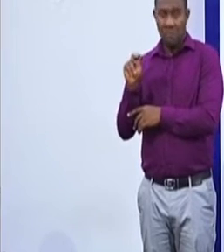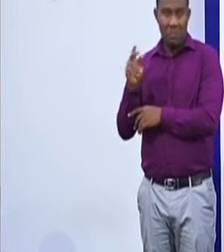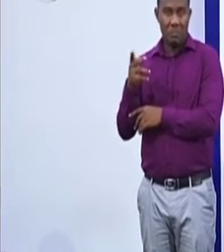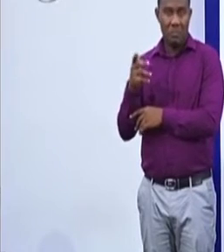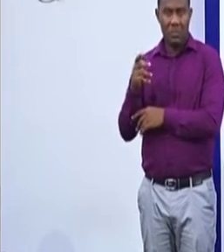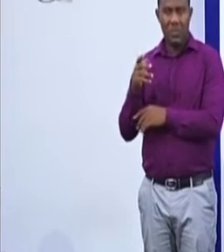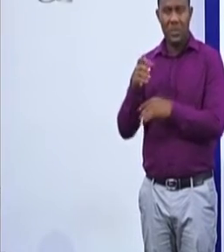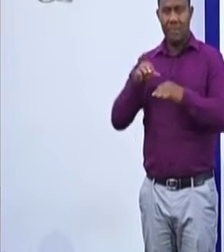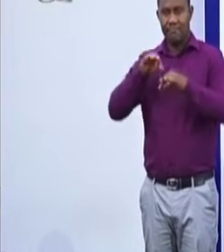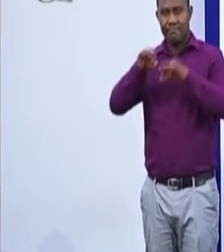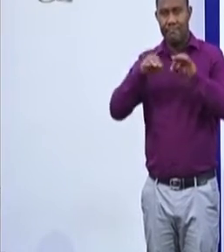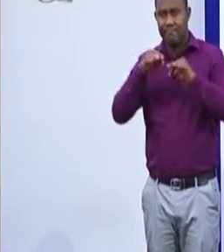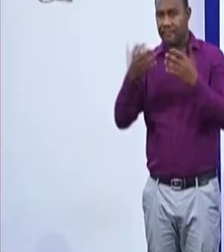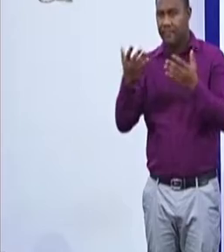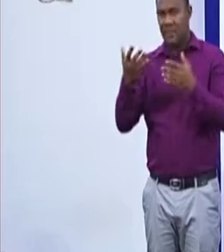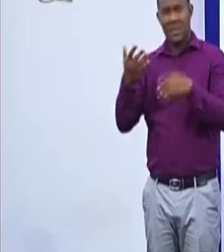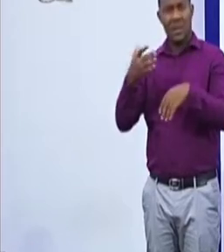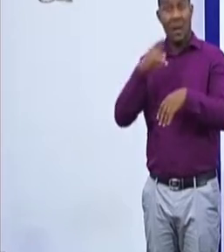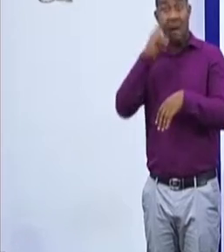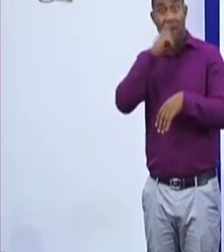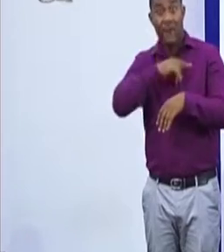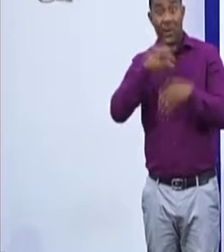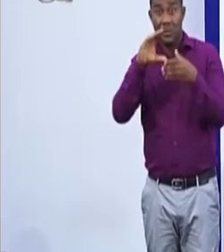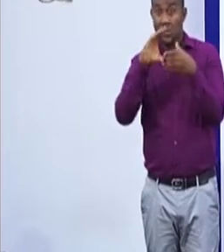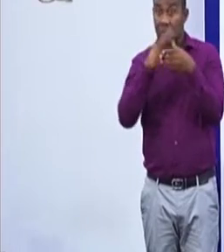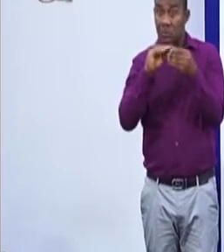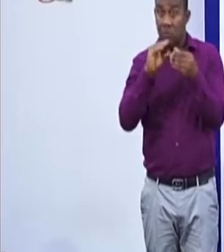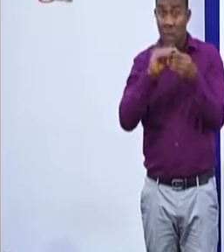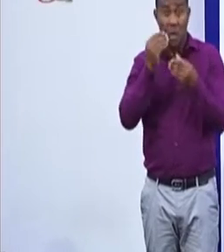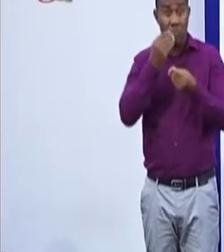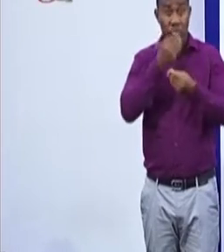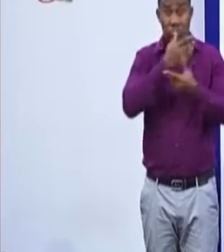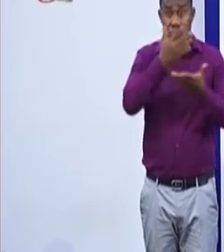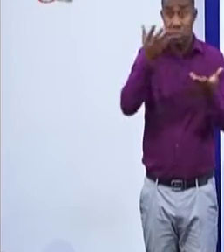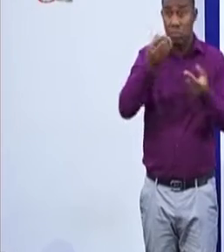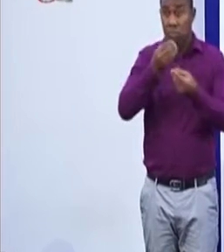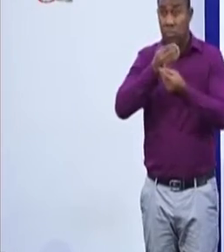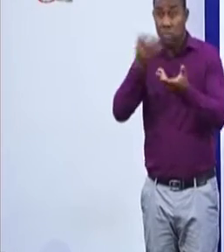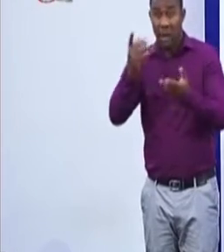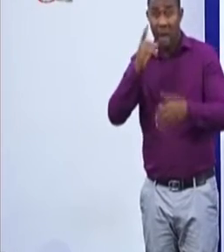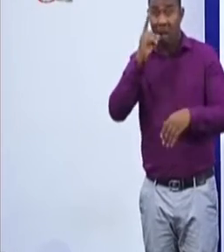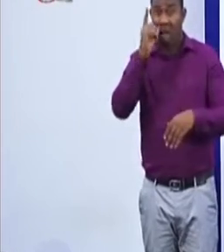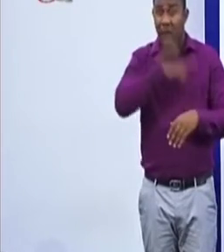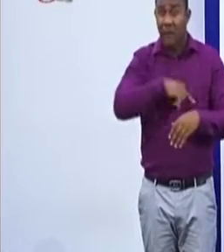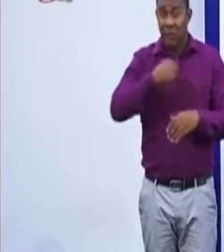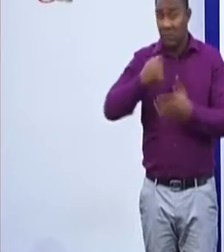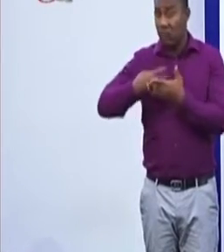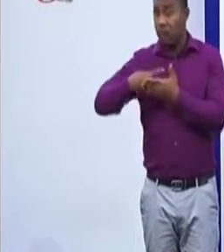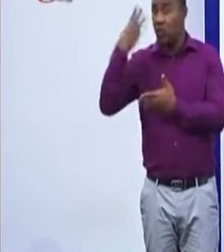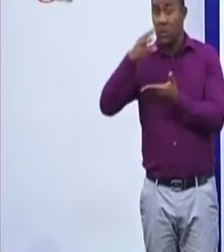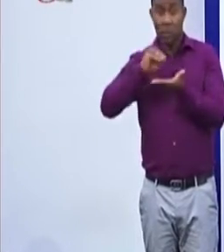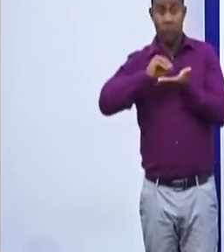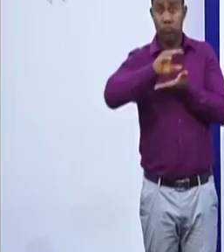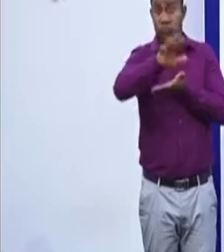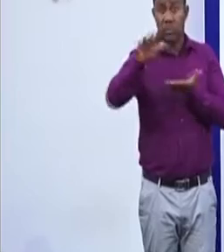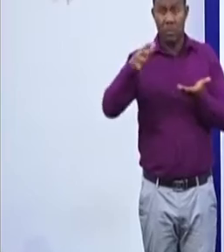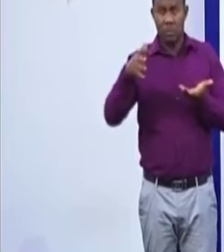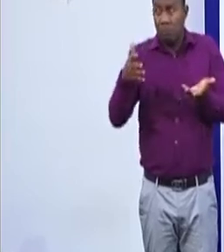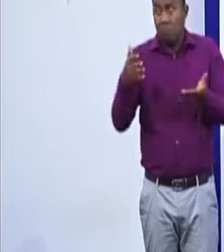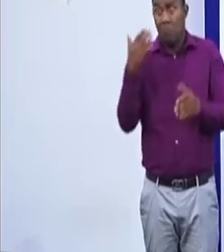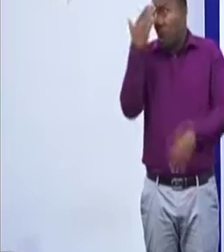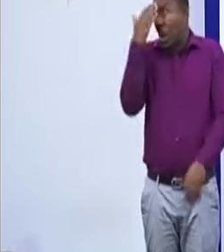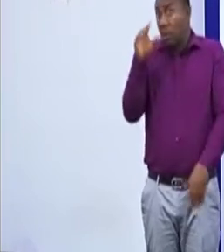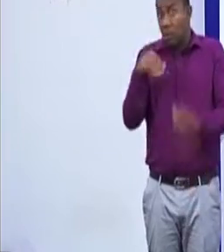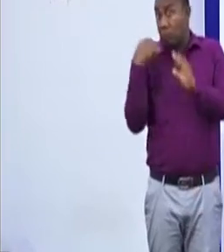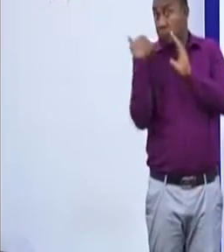the spread of false or inaccurate information on social media, sometimes with the excuse that, oh, I don't know, I just